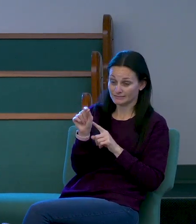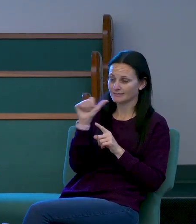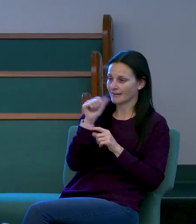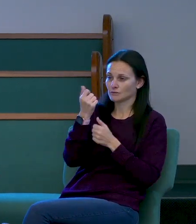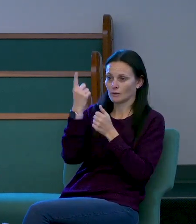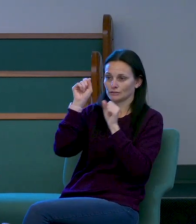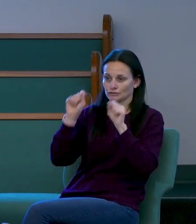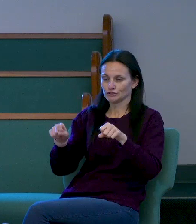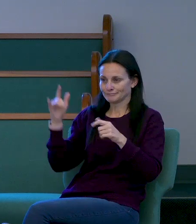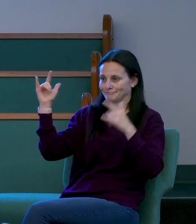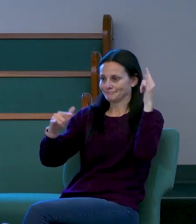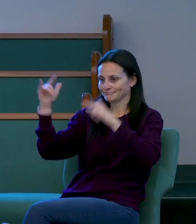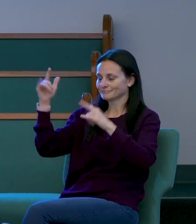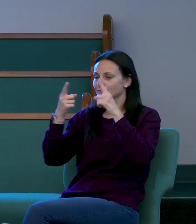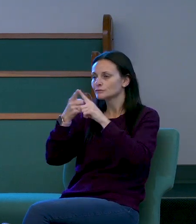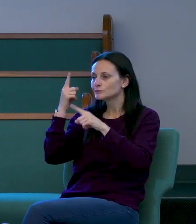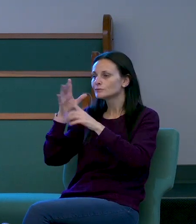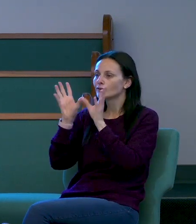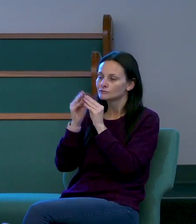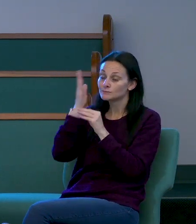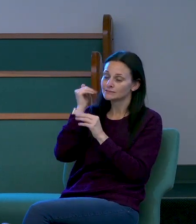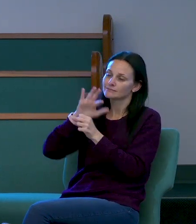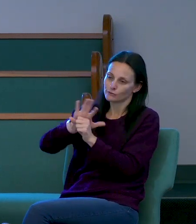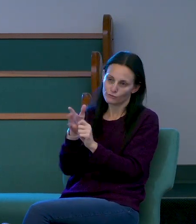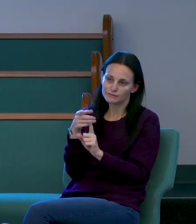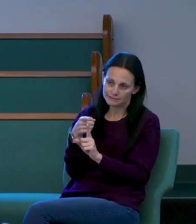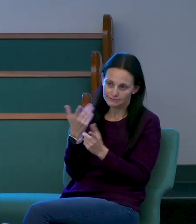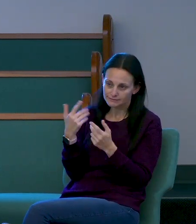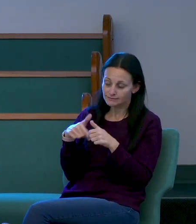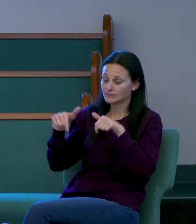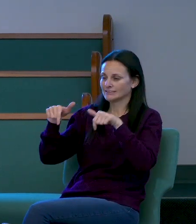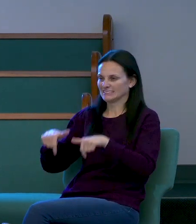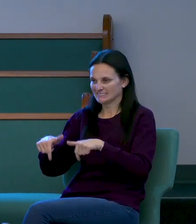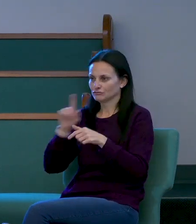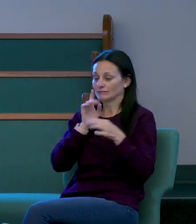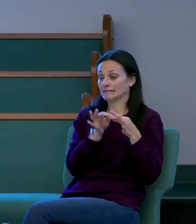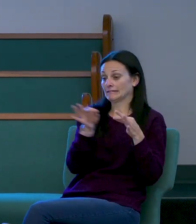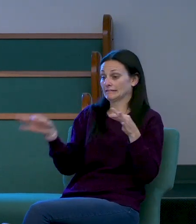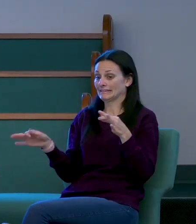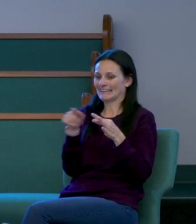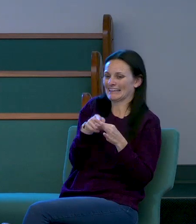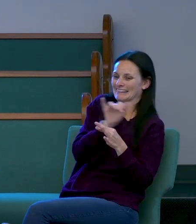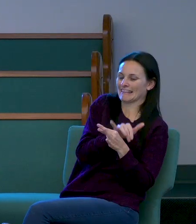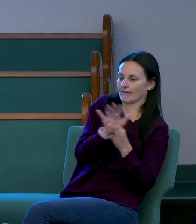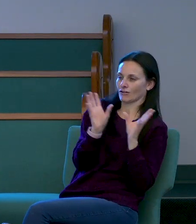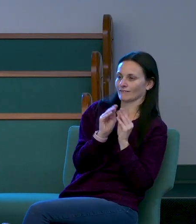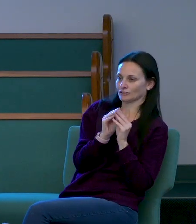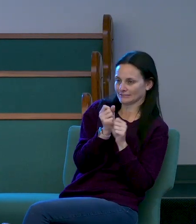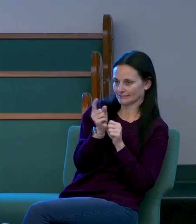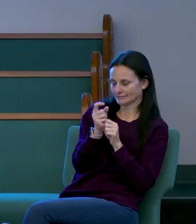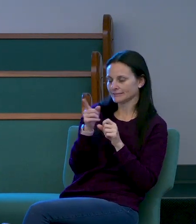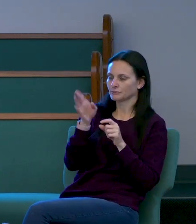could get to the conference because of COVID. So this is that annual conference that was postponed. They'll have